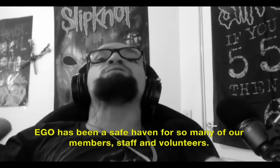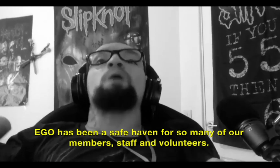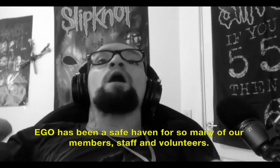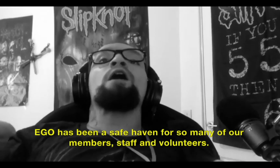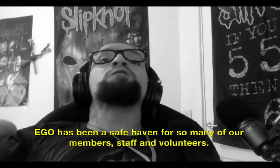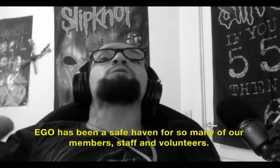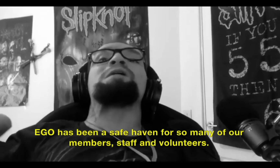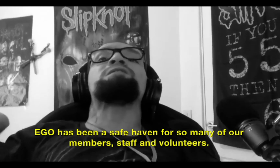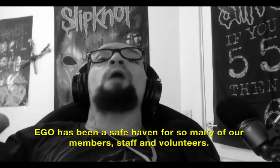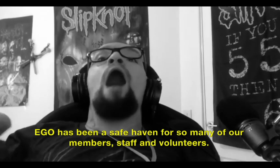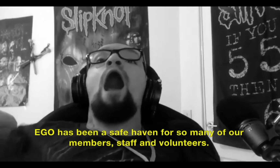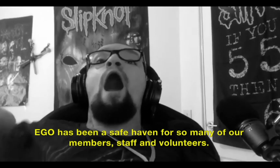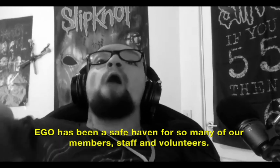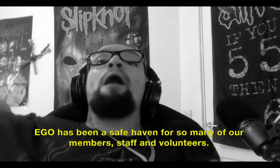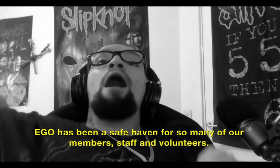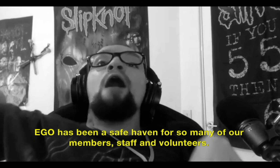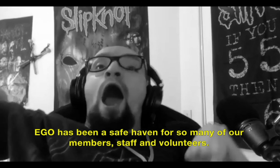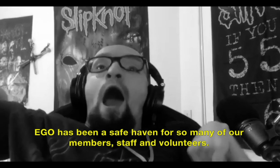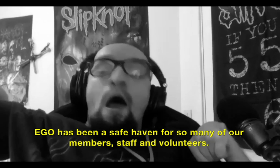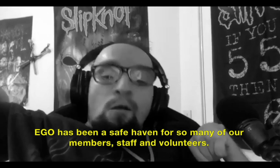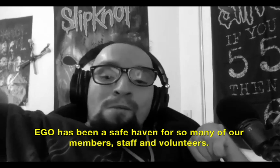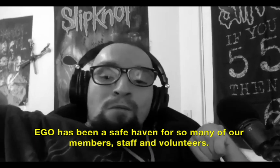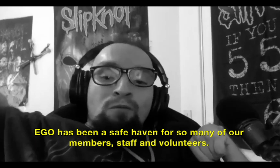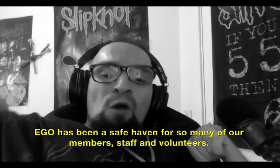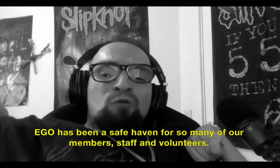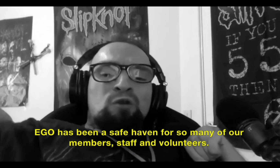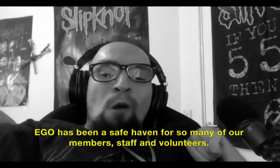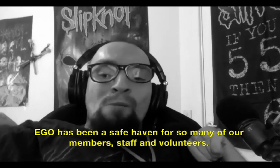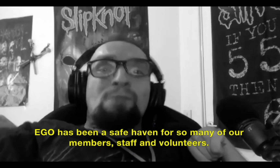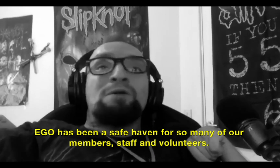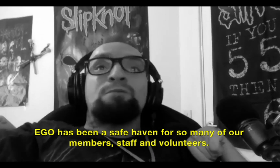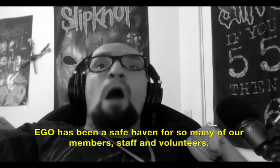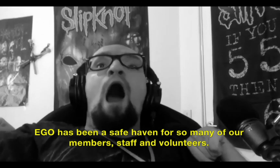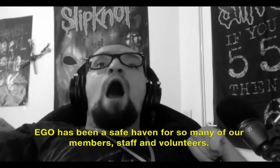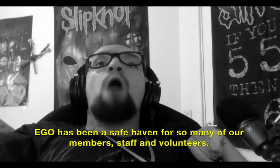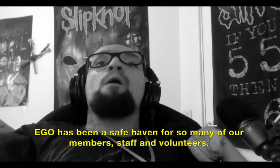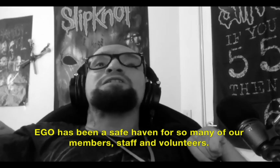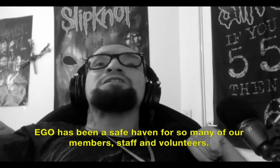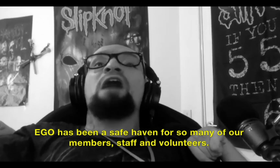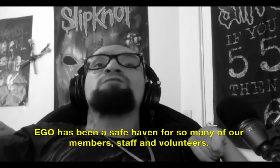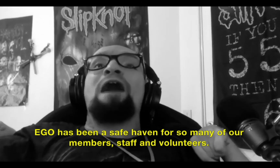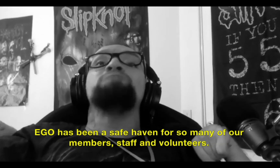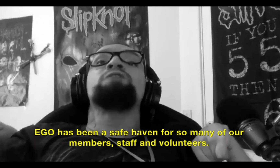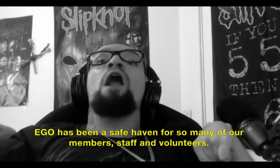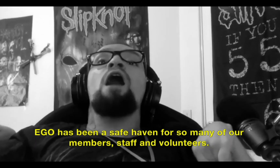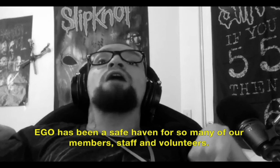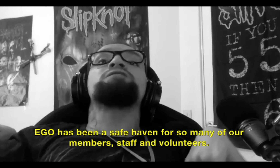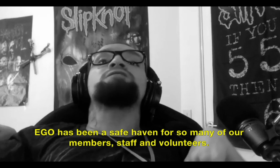haven for so many of our not just our members, but our staff